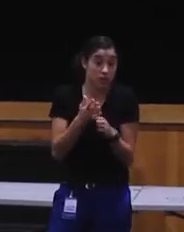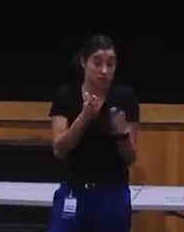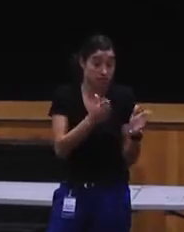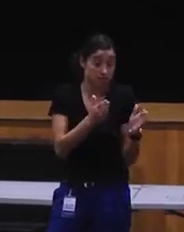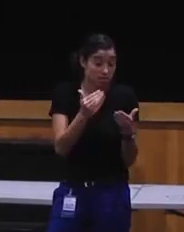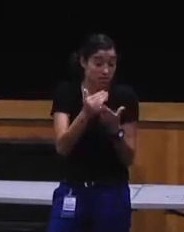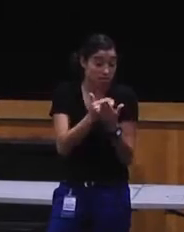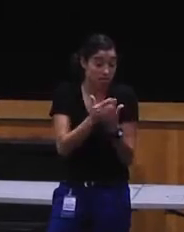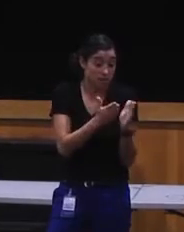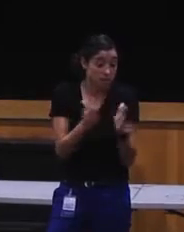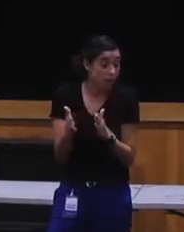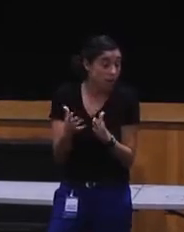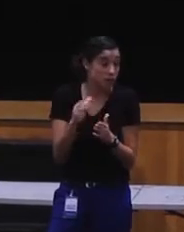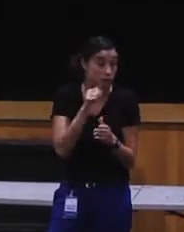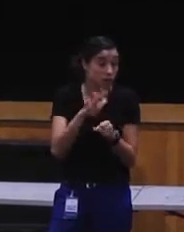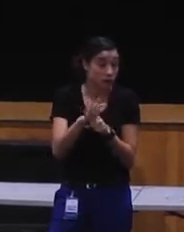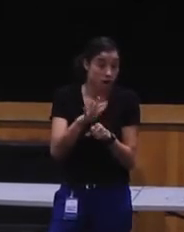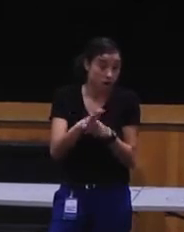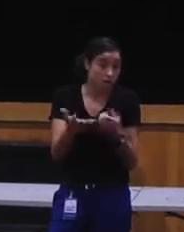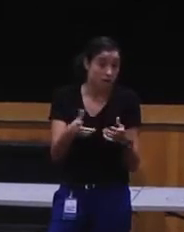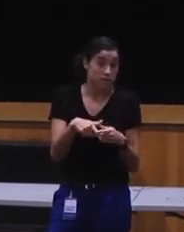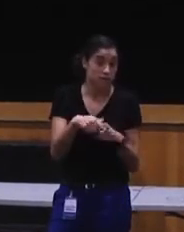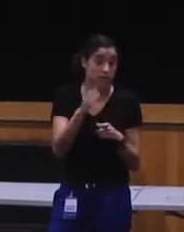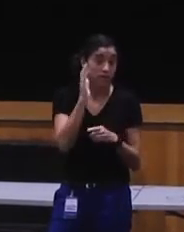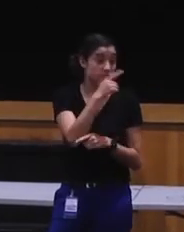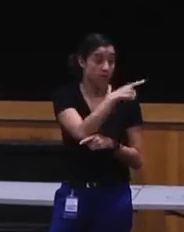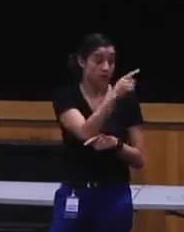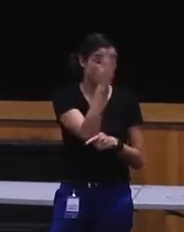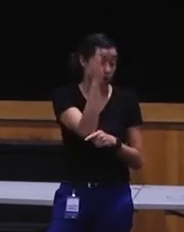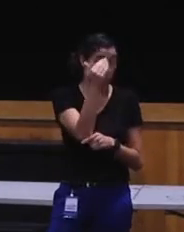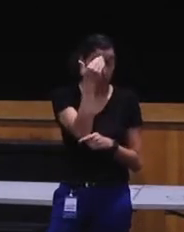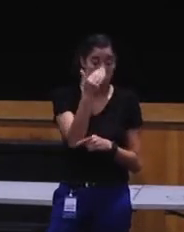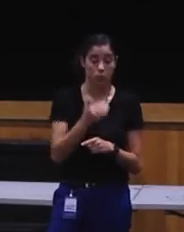that conversation with that particular staff member. Yes?